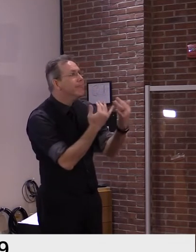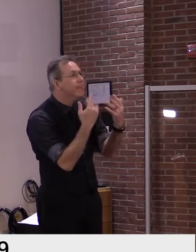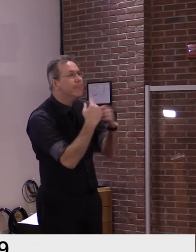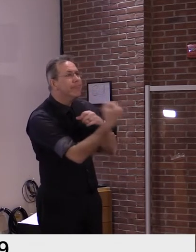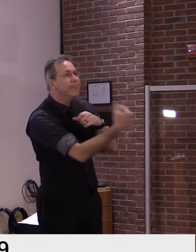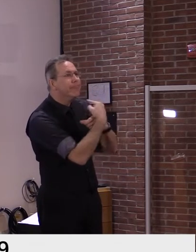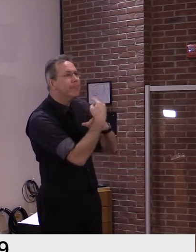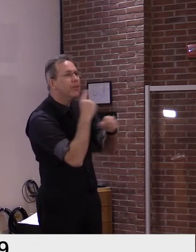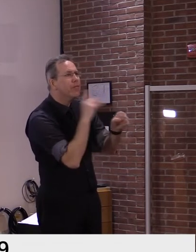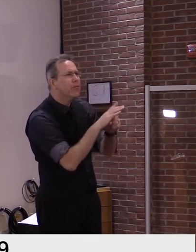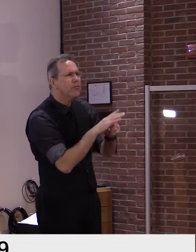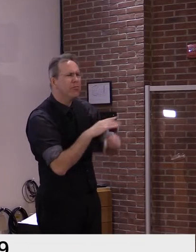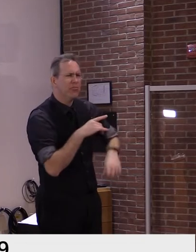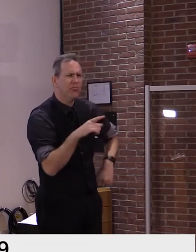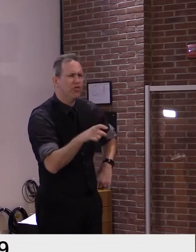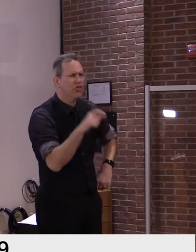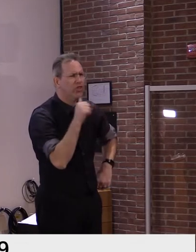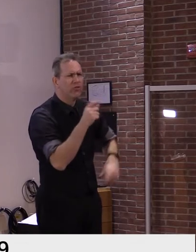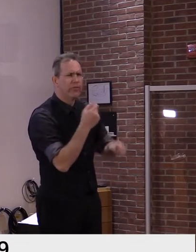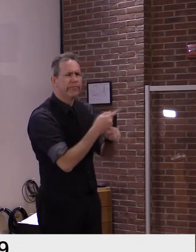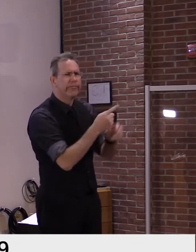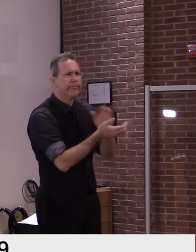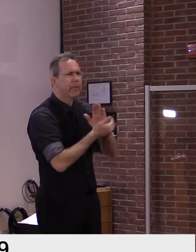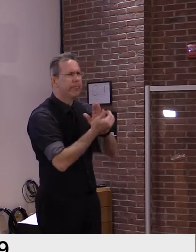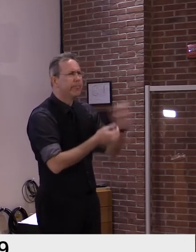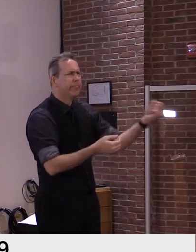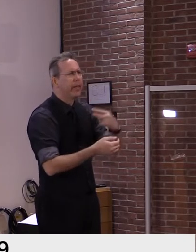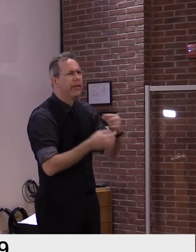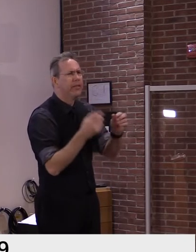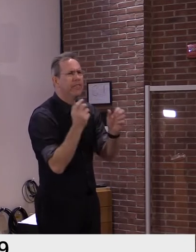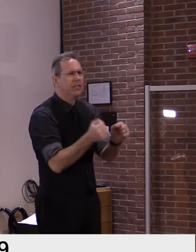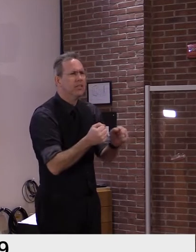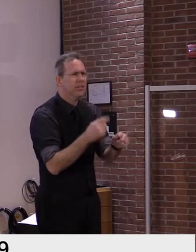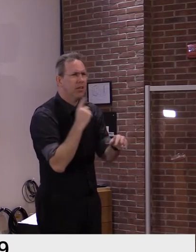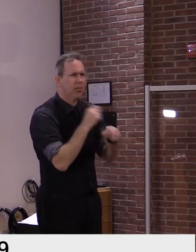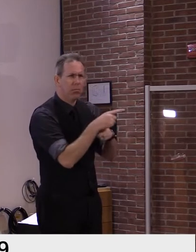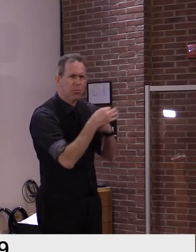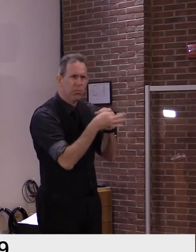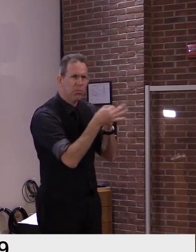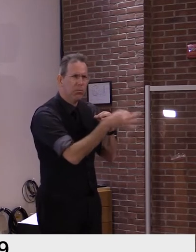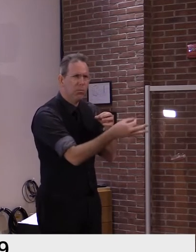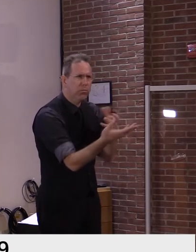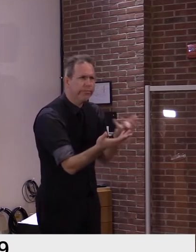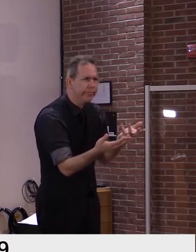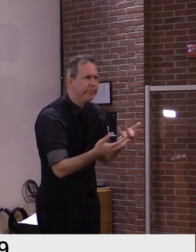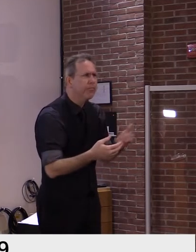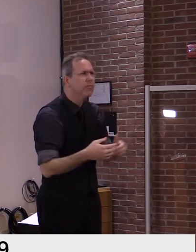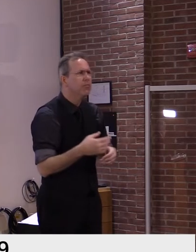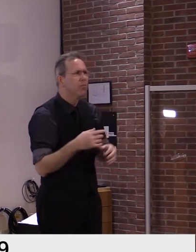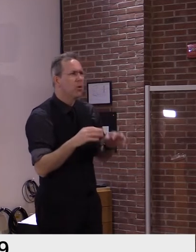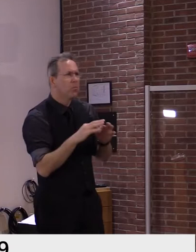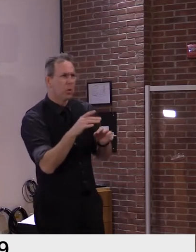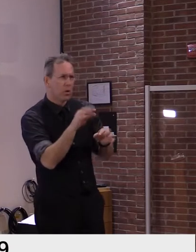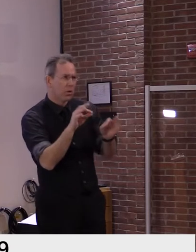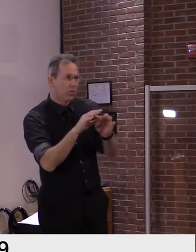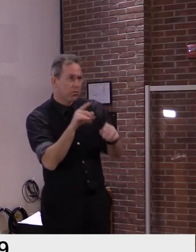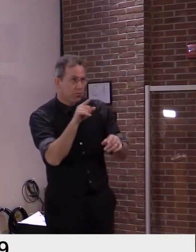have seen the actual confirmation and how that works, and we have not seen that as an issue yet.